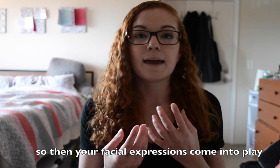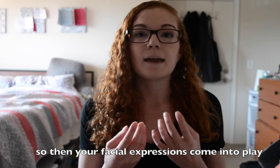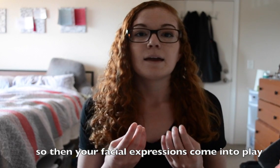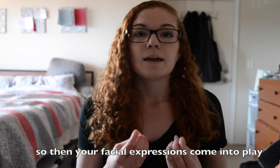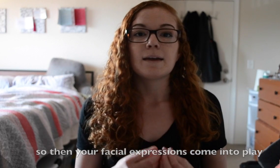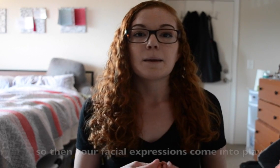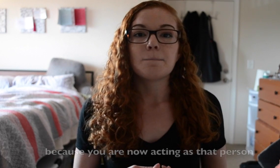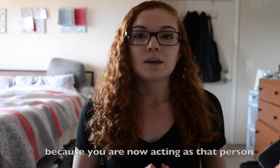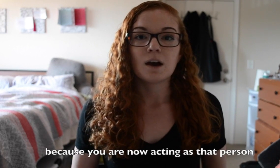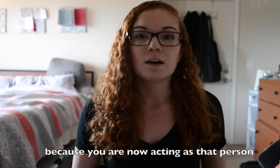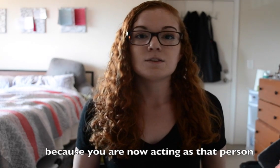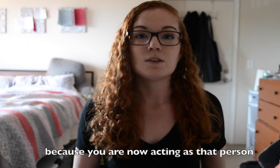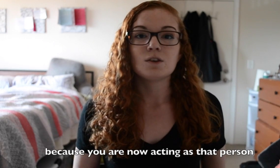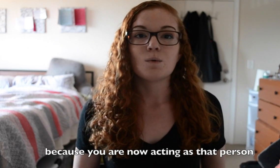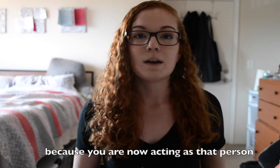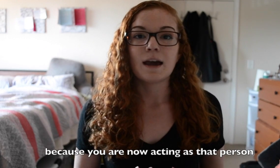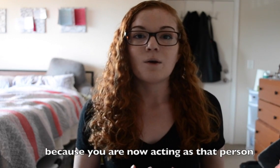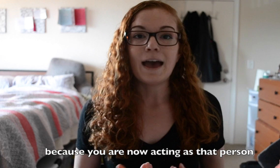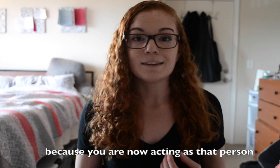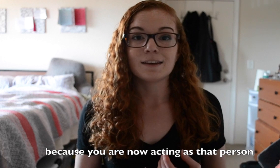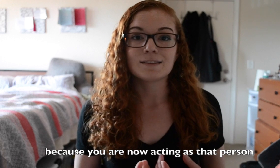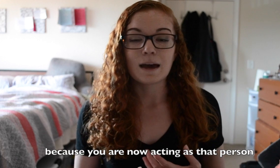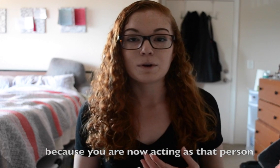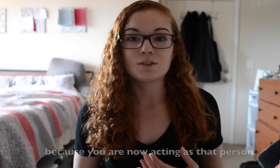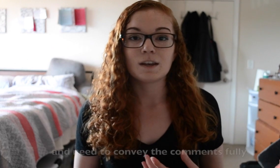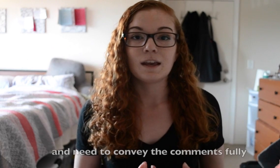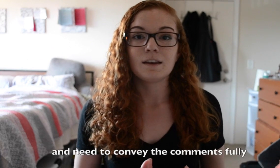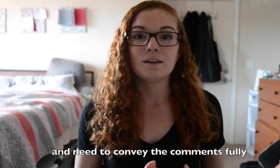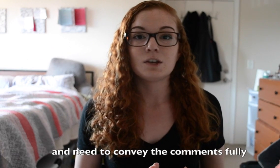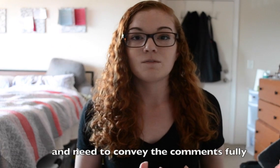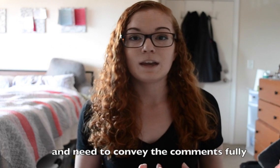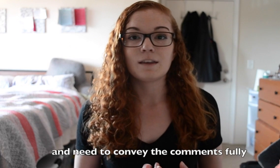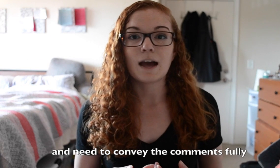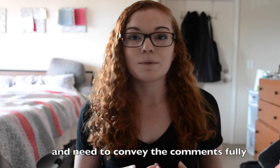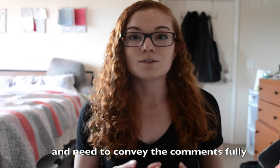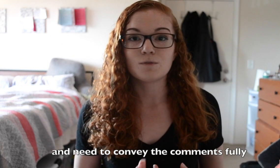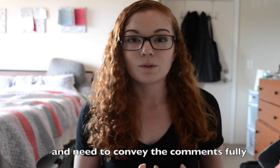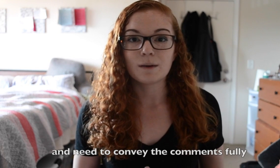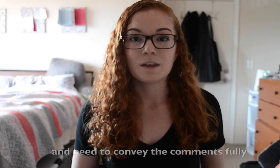play because you are now acting as that person and need to convey the comments fully.